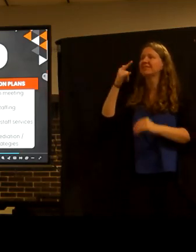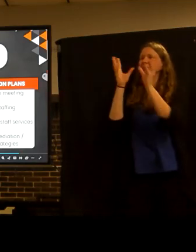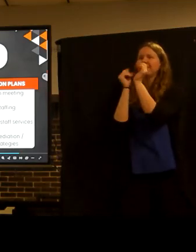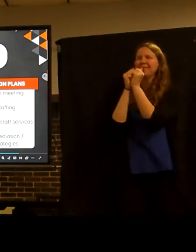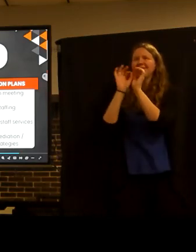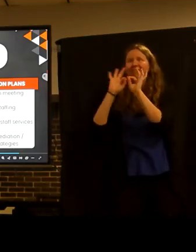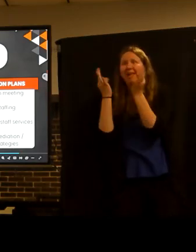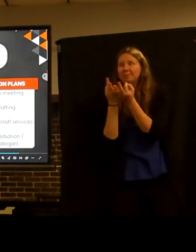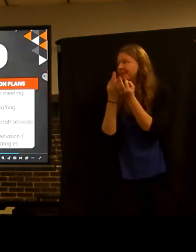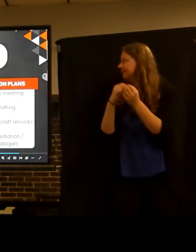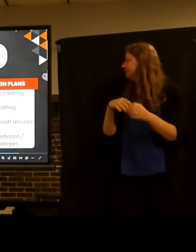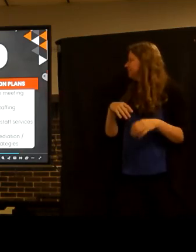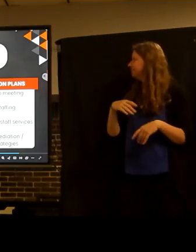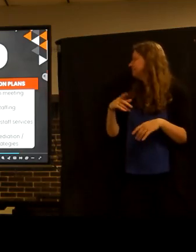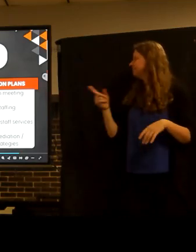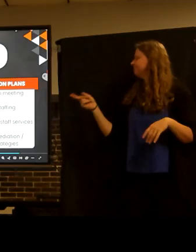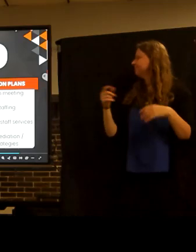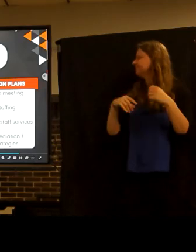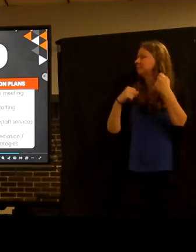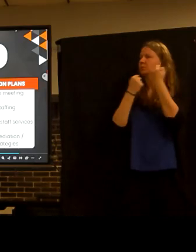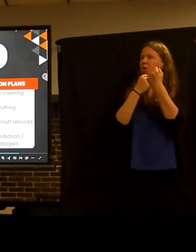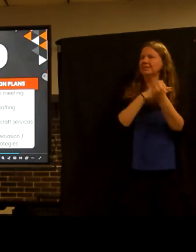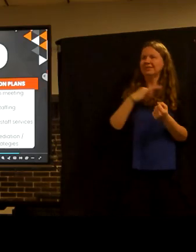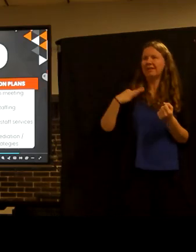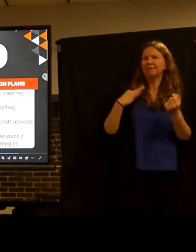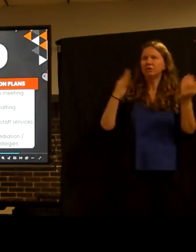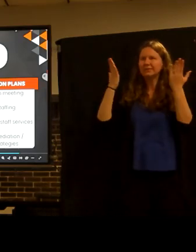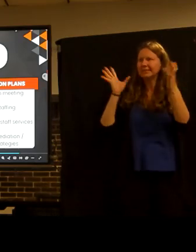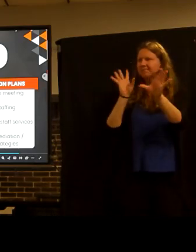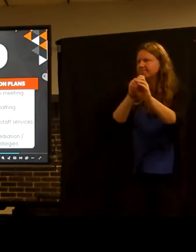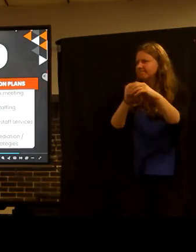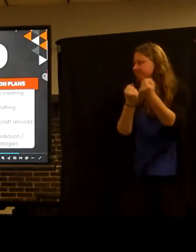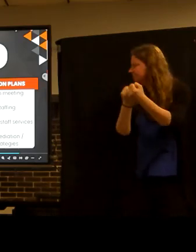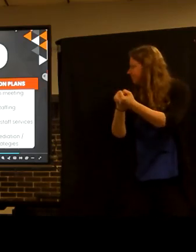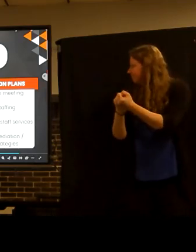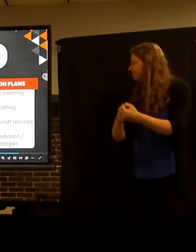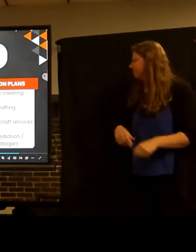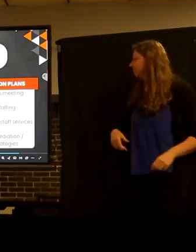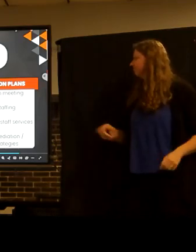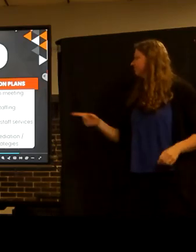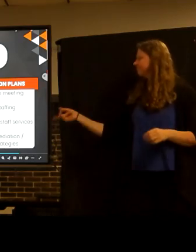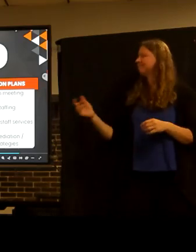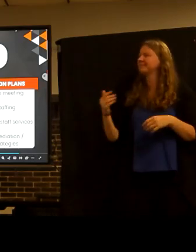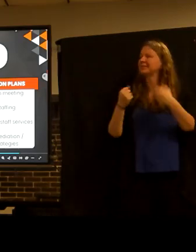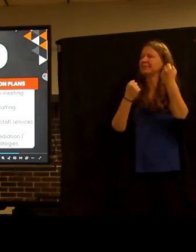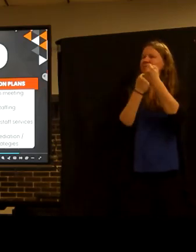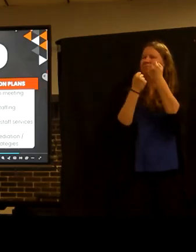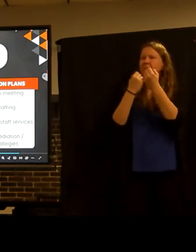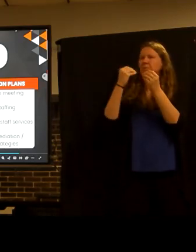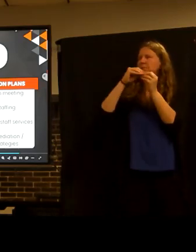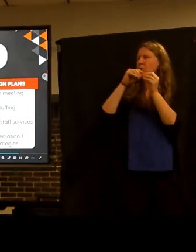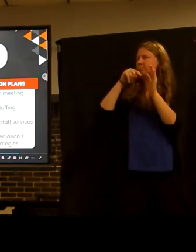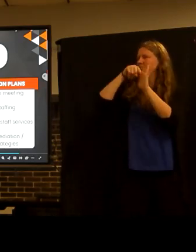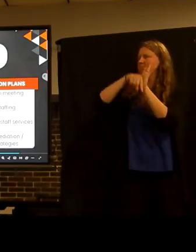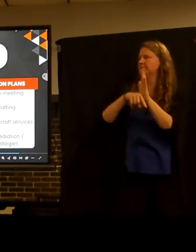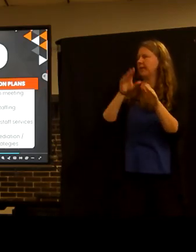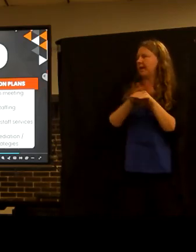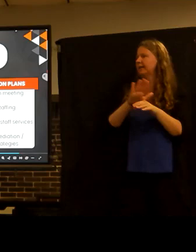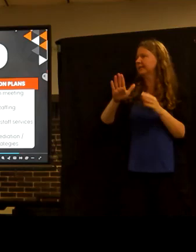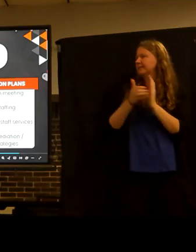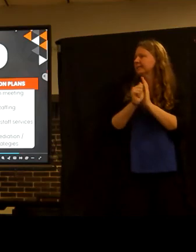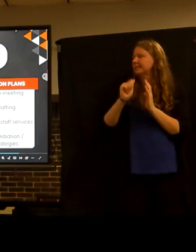have action plans. We have team meetings, staffings with families. We have additional support staff services that can be